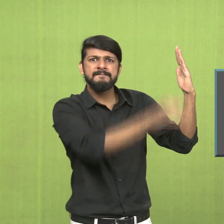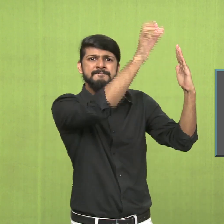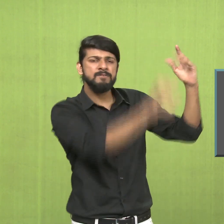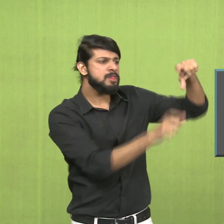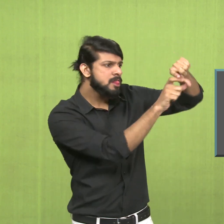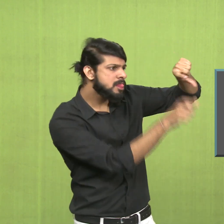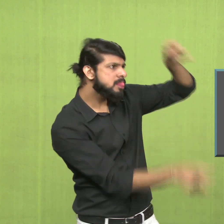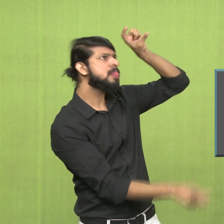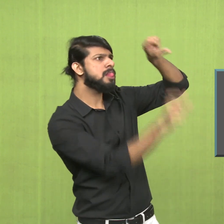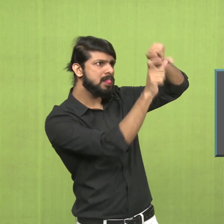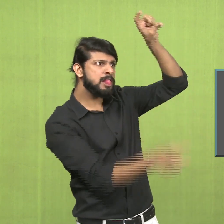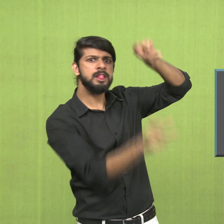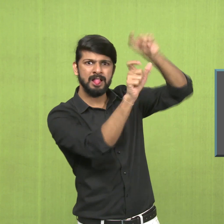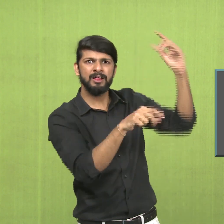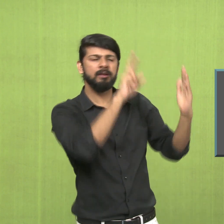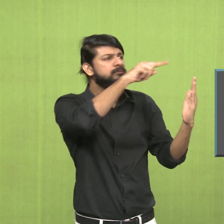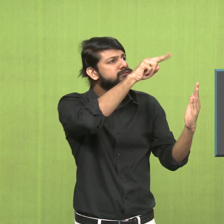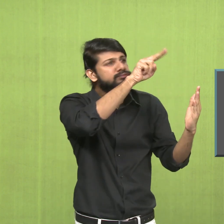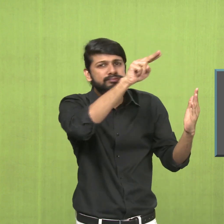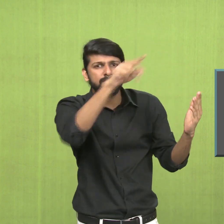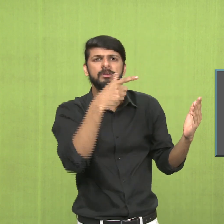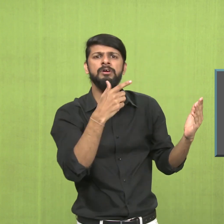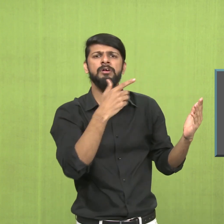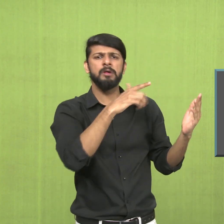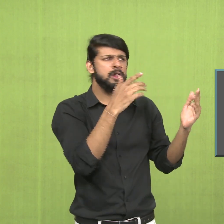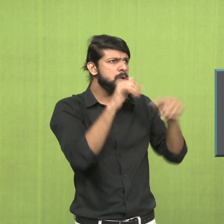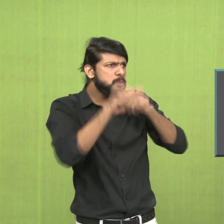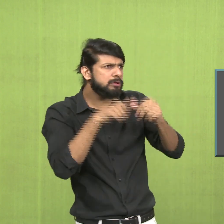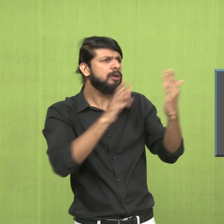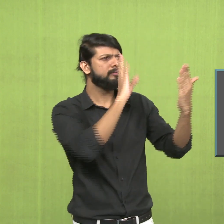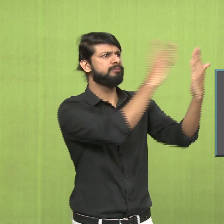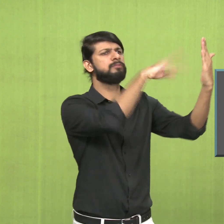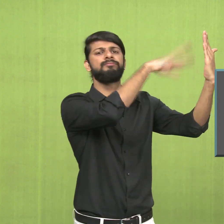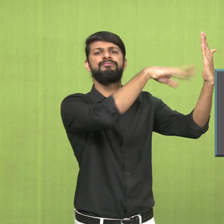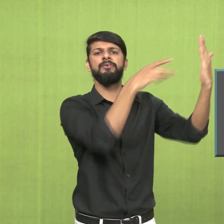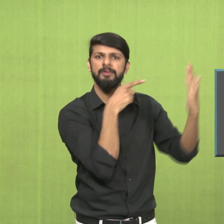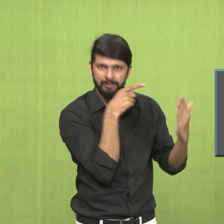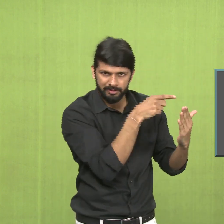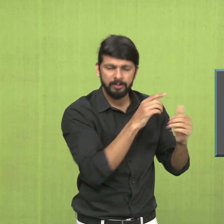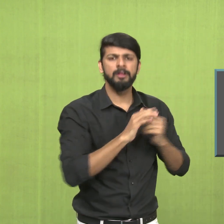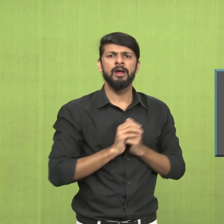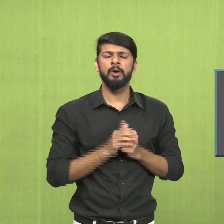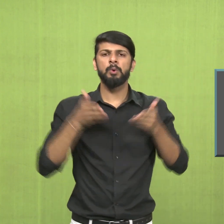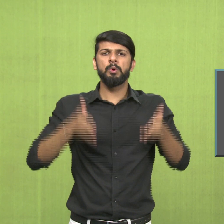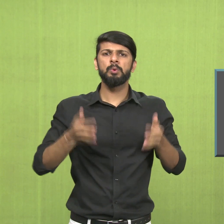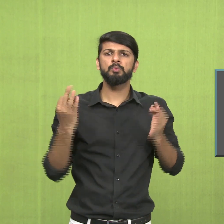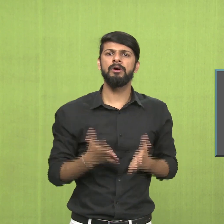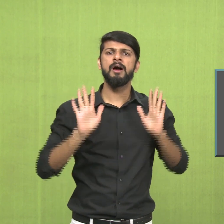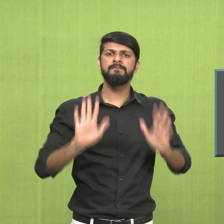walls. And then the brackets and the panels at the caves were also done directly on the